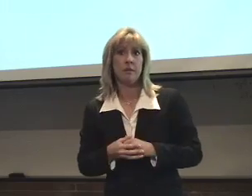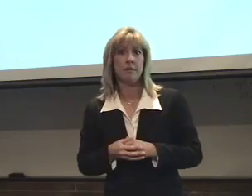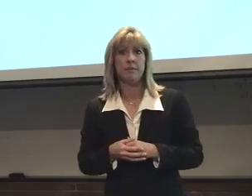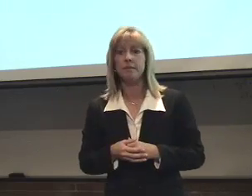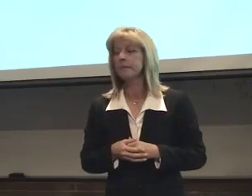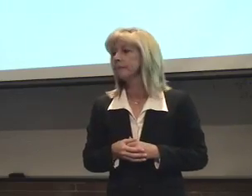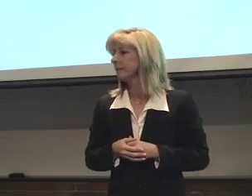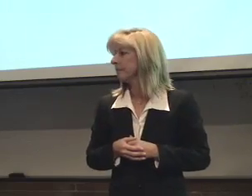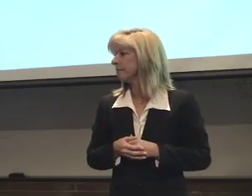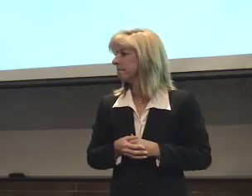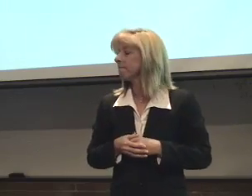what we want to know,